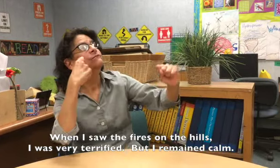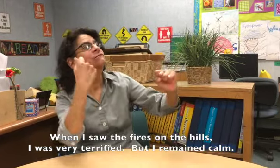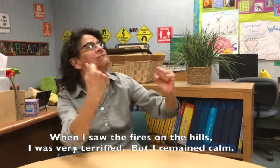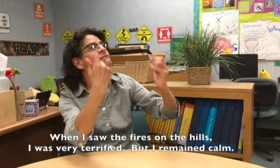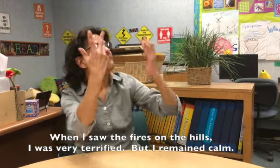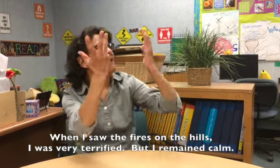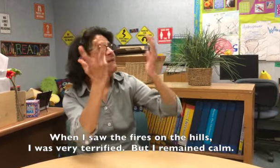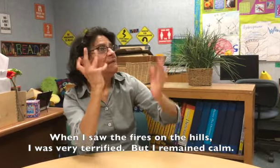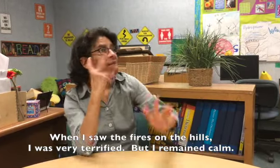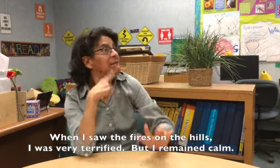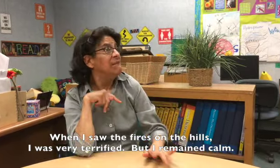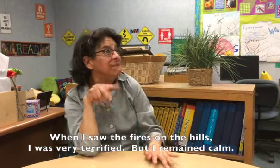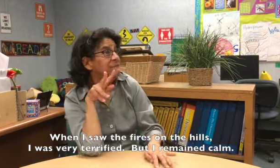I was very terrified,